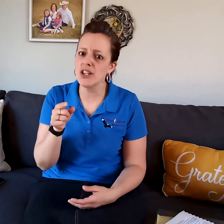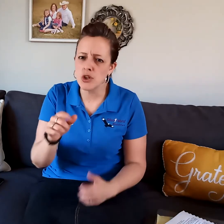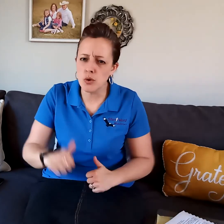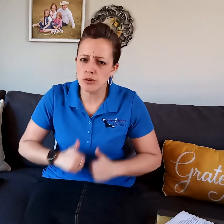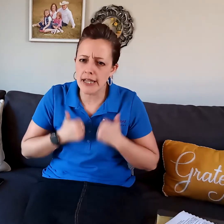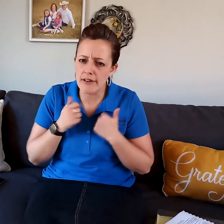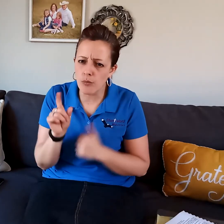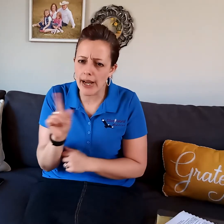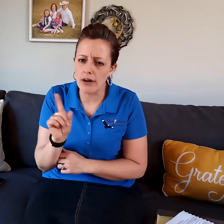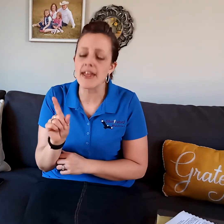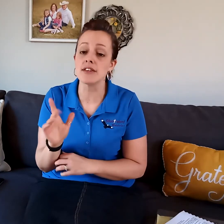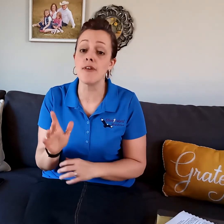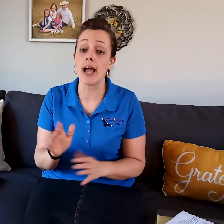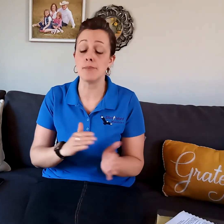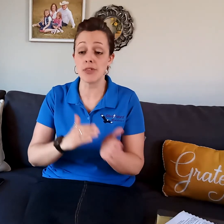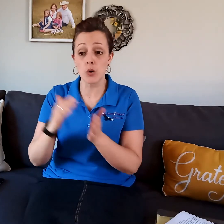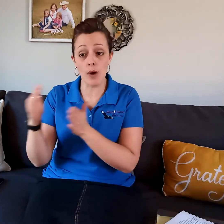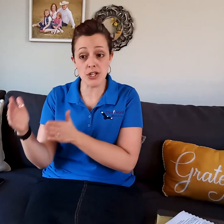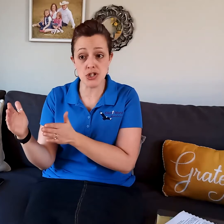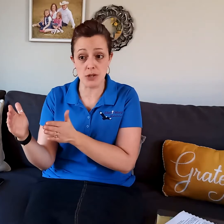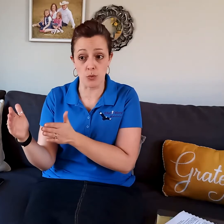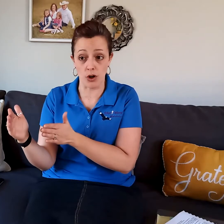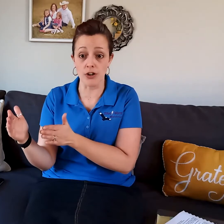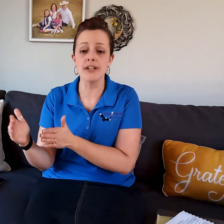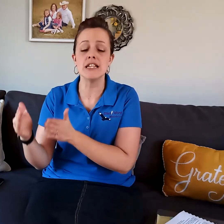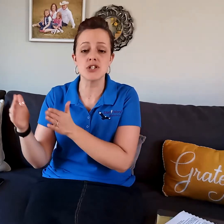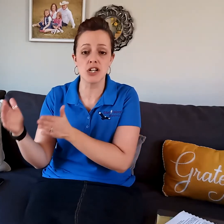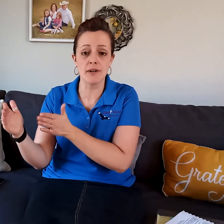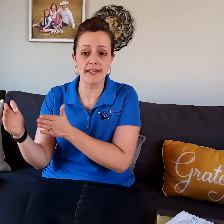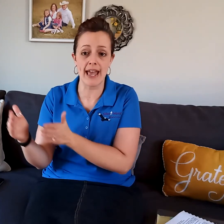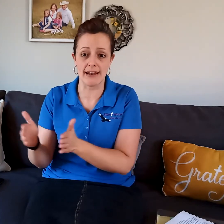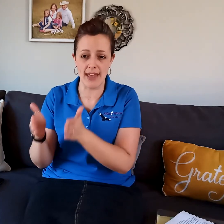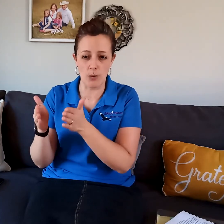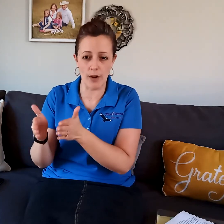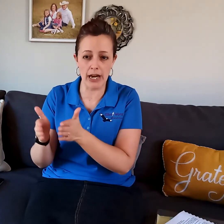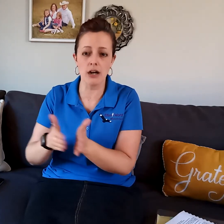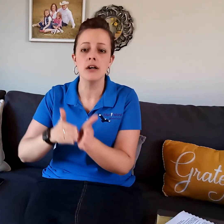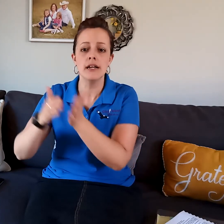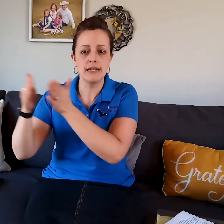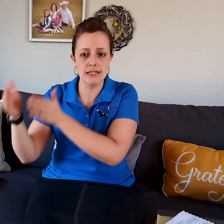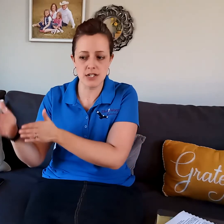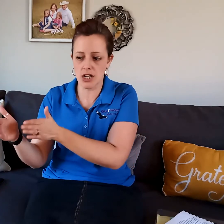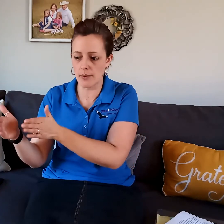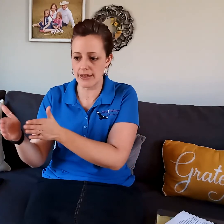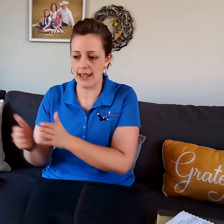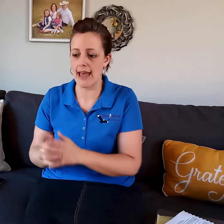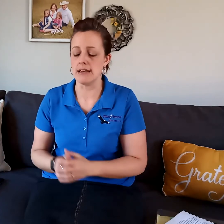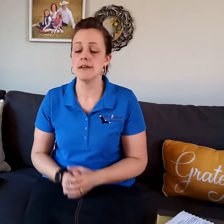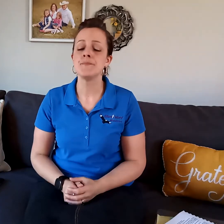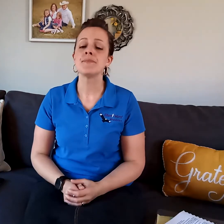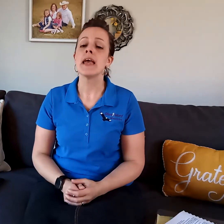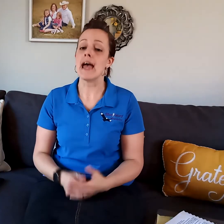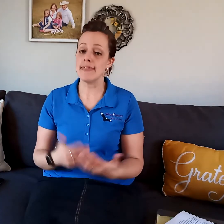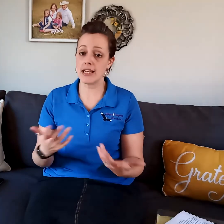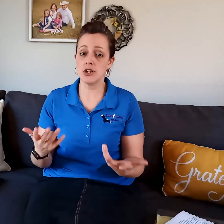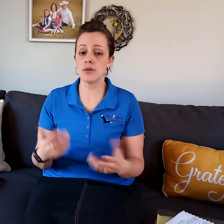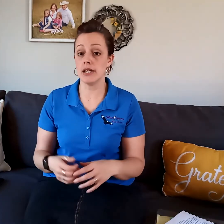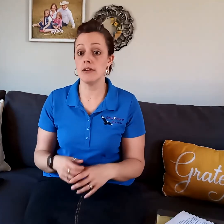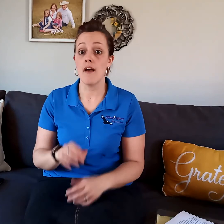you live where, that's fine. But the question word needs to go at the end. That where needs to go at the end. And then you can